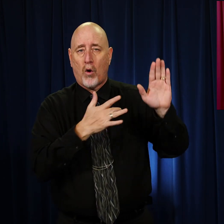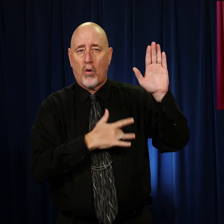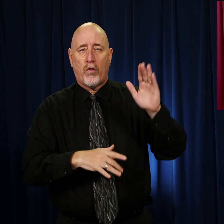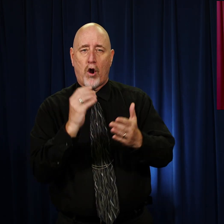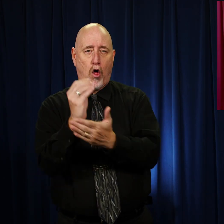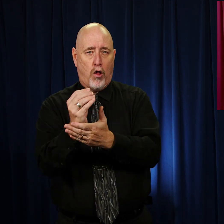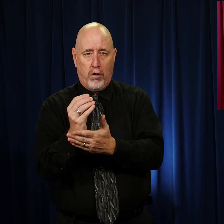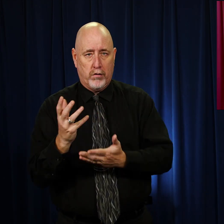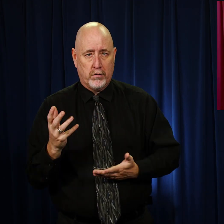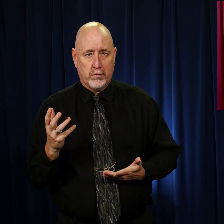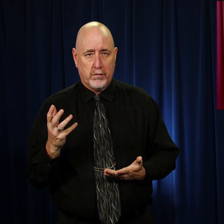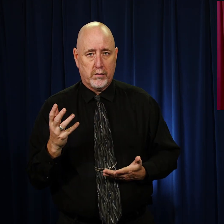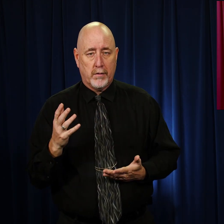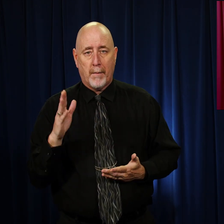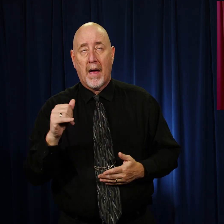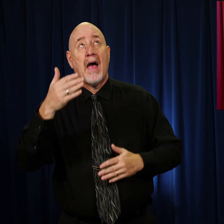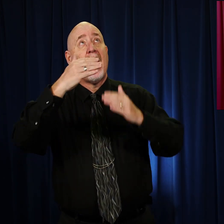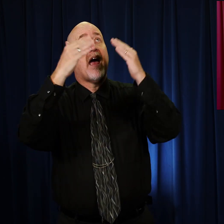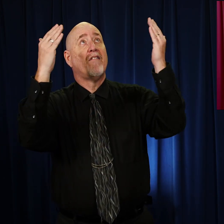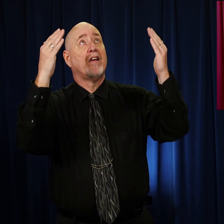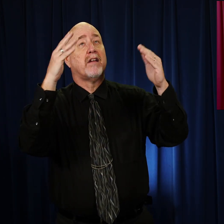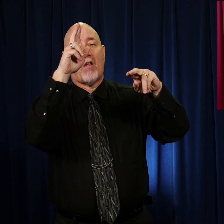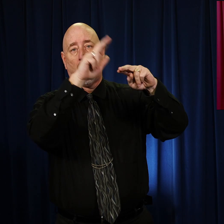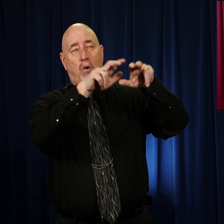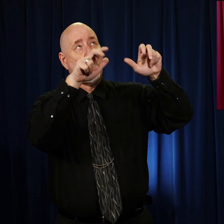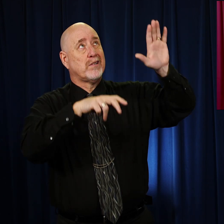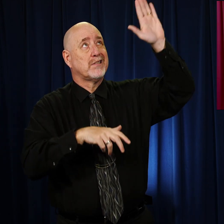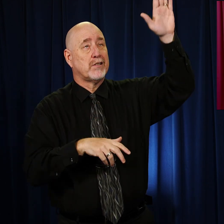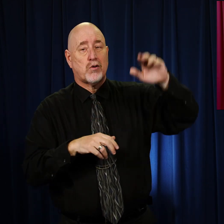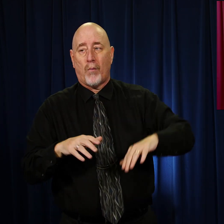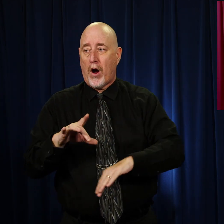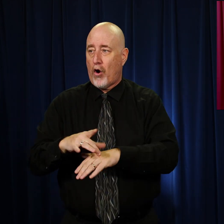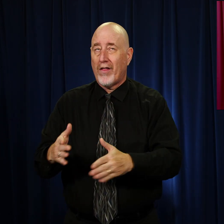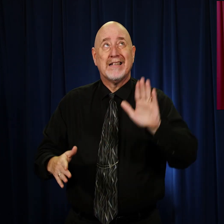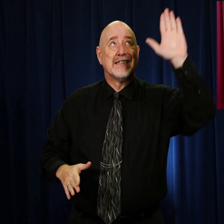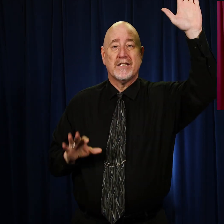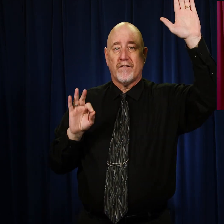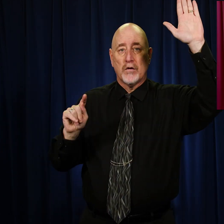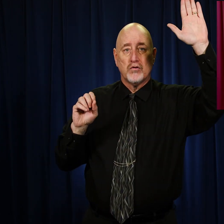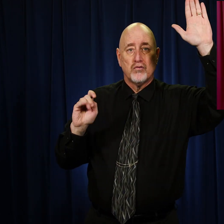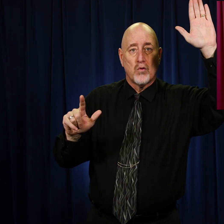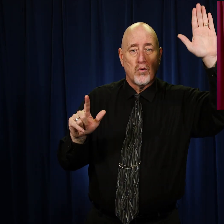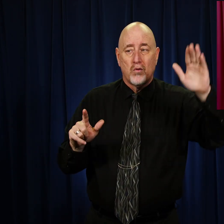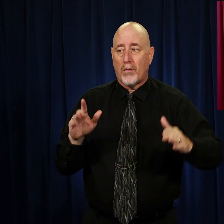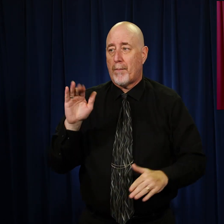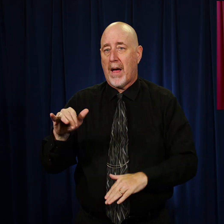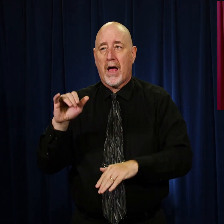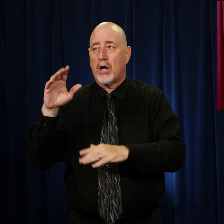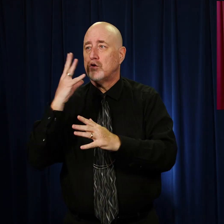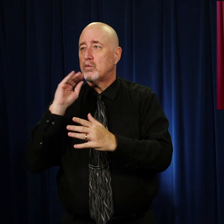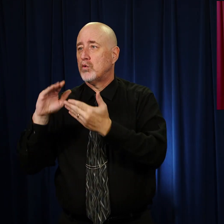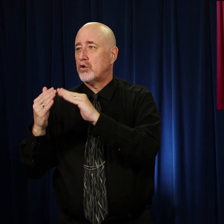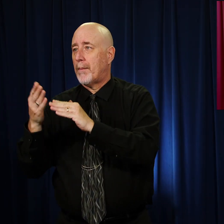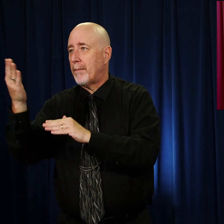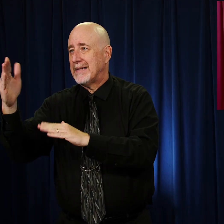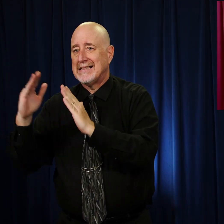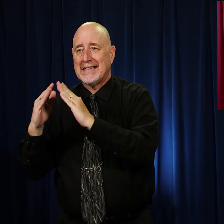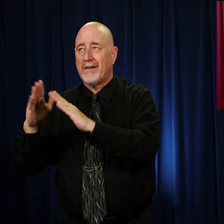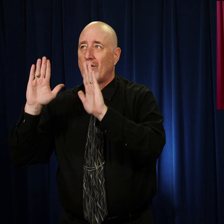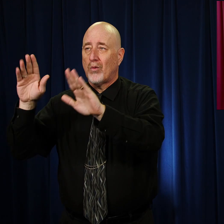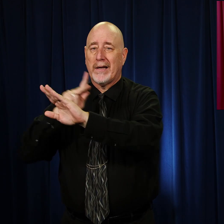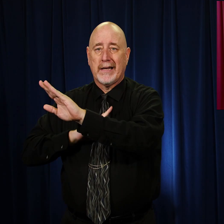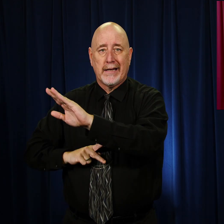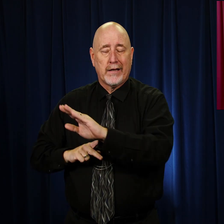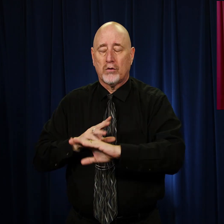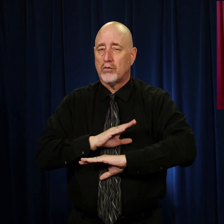at all, either by heaven, for it's the throne of God, or by earth, for it's the footstool of His feet, or by Jerusalem, for it's the city of the great